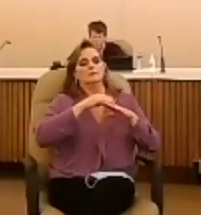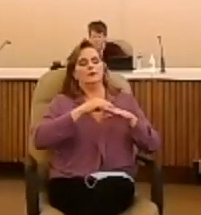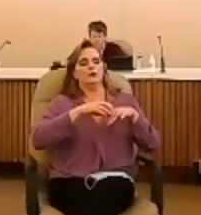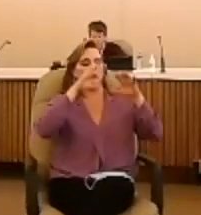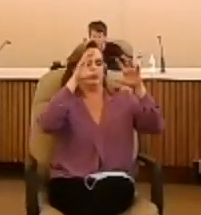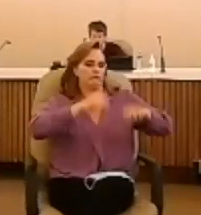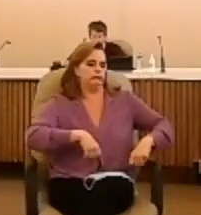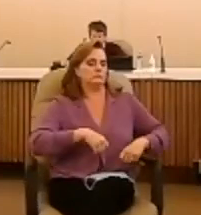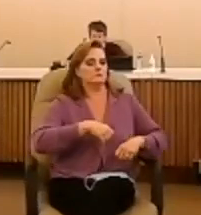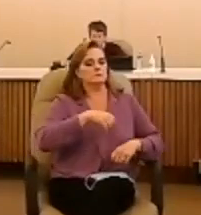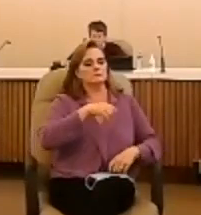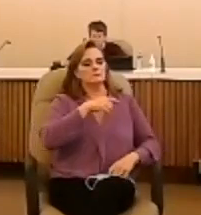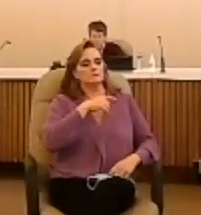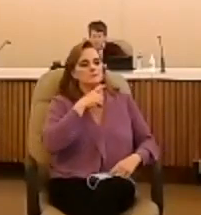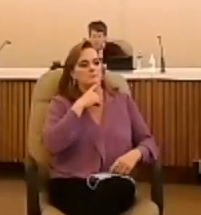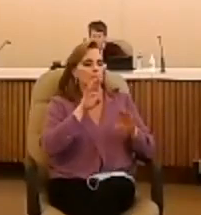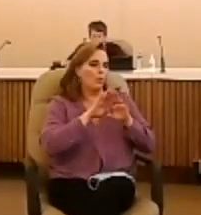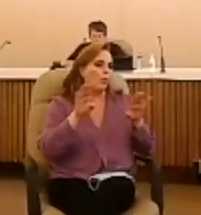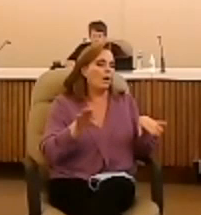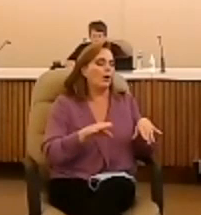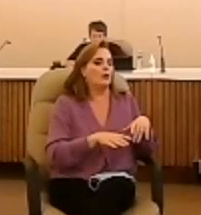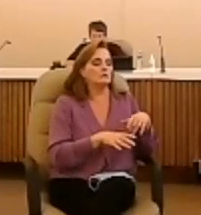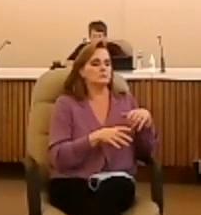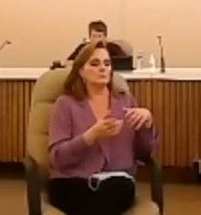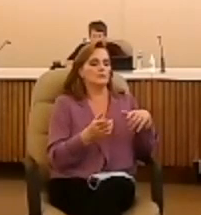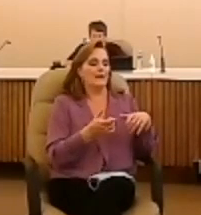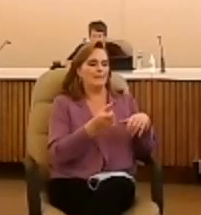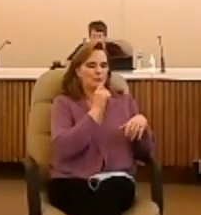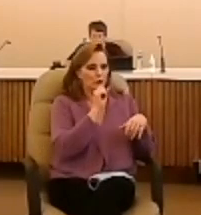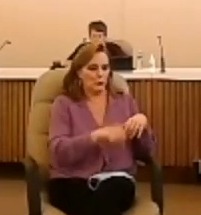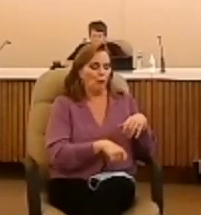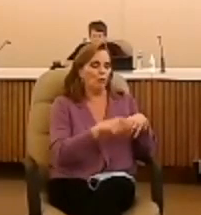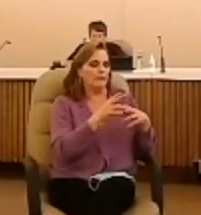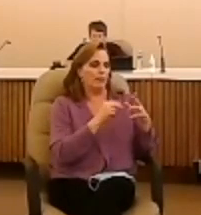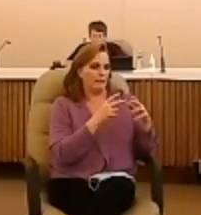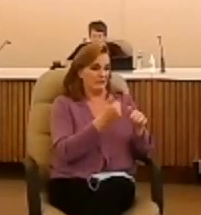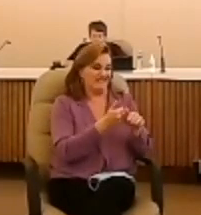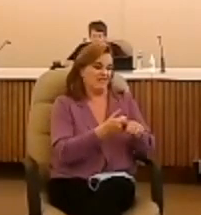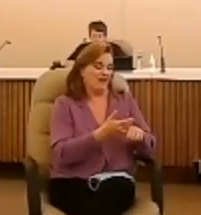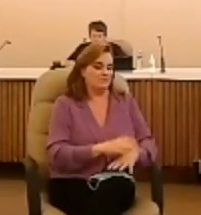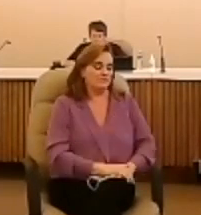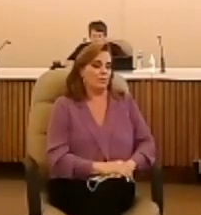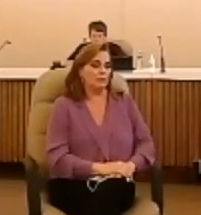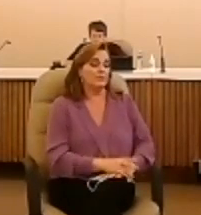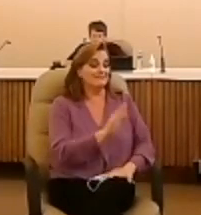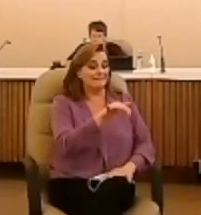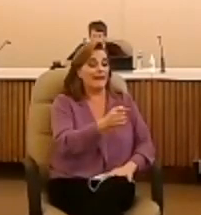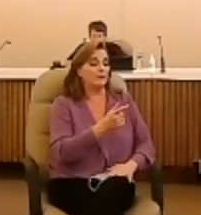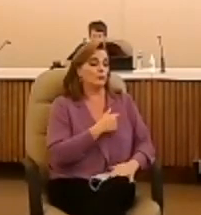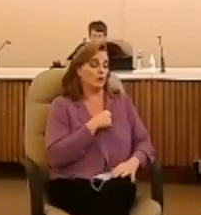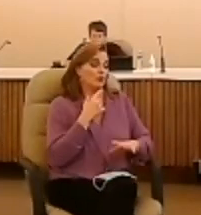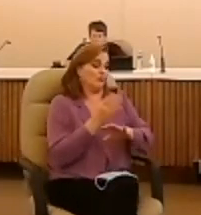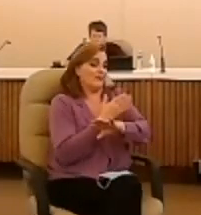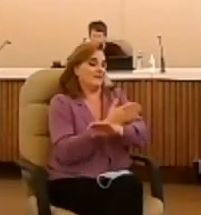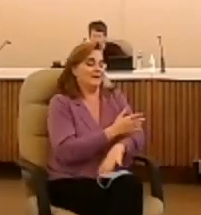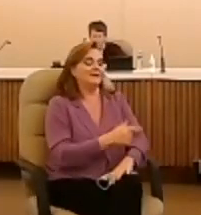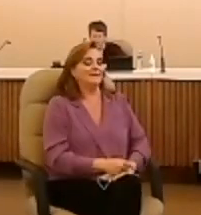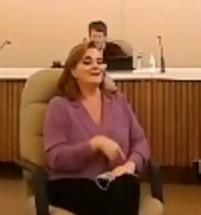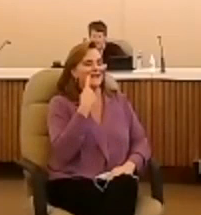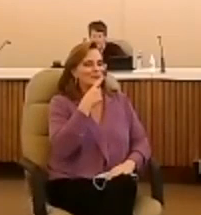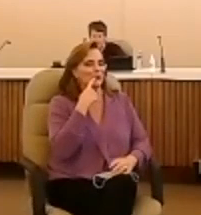put new drywall up. It was All right, it's very old in there. all right. Well, So, thanks. but yeah, it's all gonna be all looking nice.